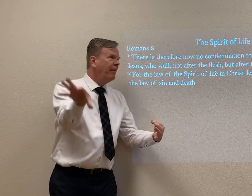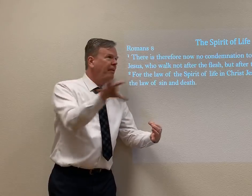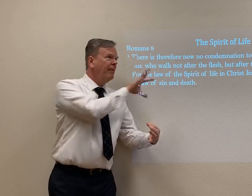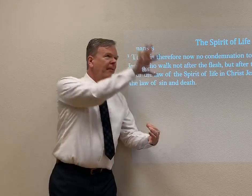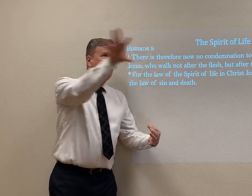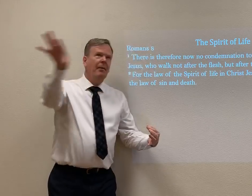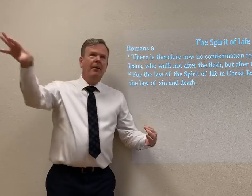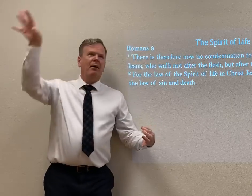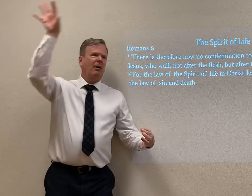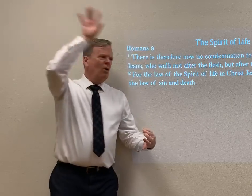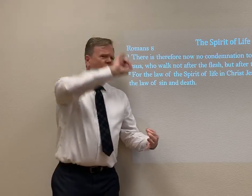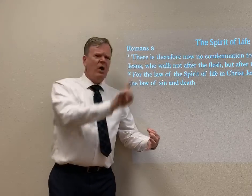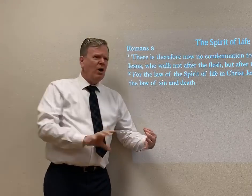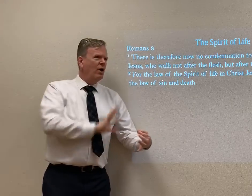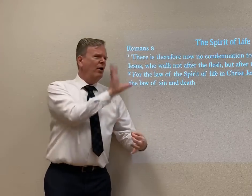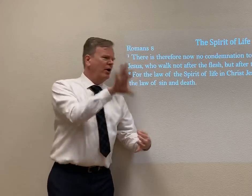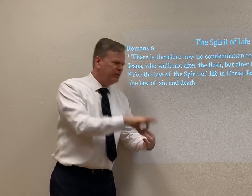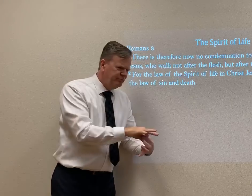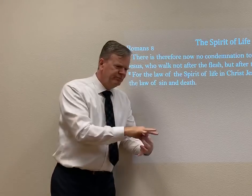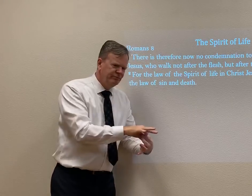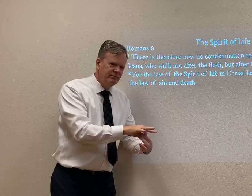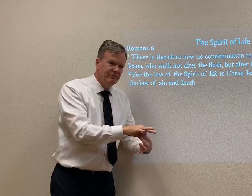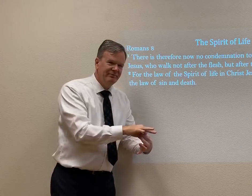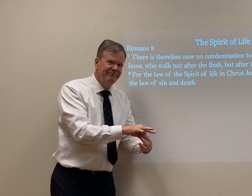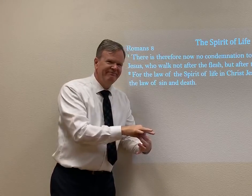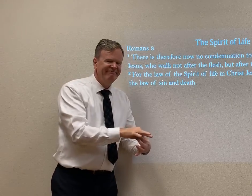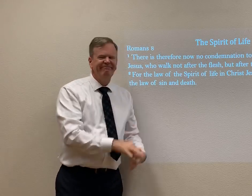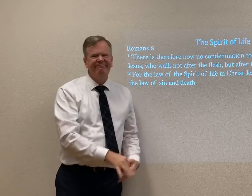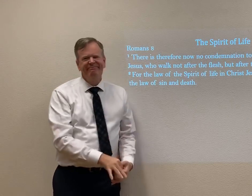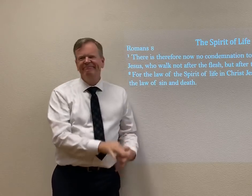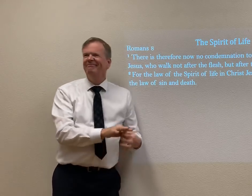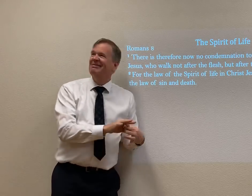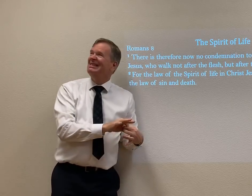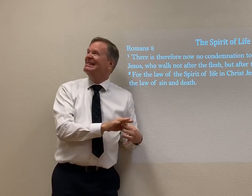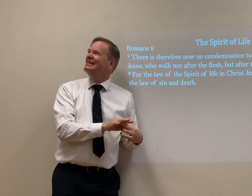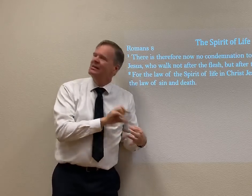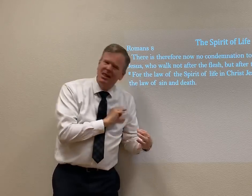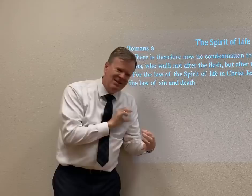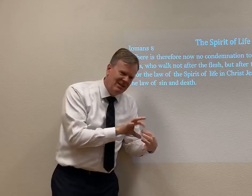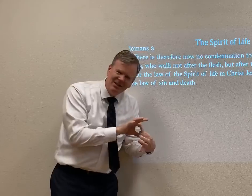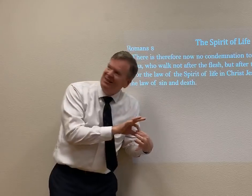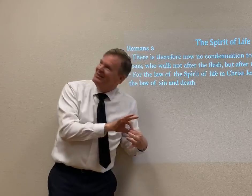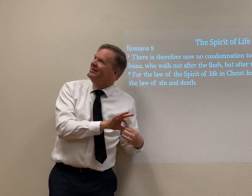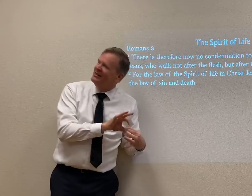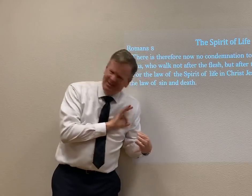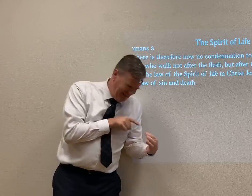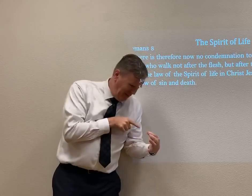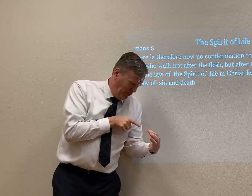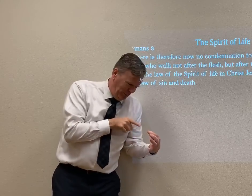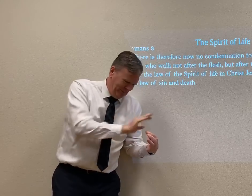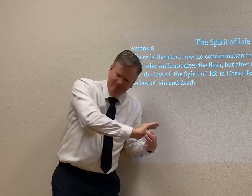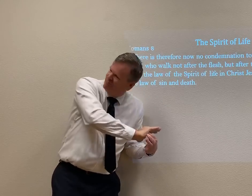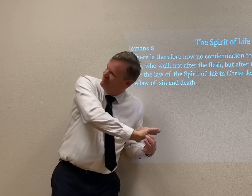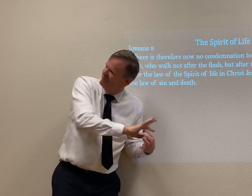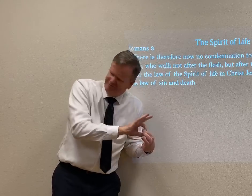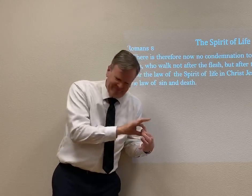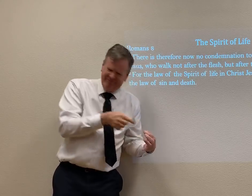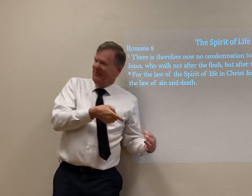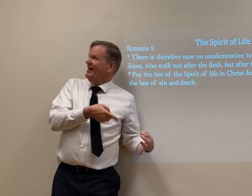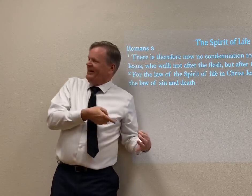Christ Jesus, I'm lost. I can try to pull myself away from sin and death, but there's nowhere else to go. So I go right back to sin and death. Right? But now